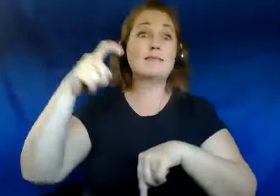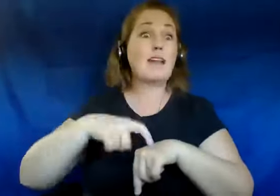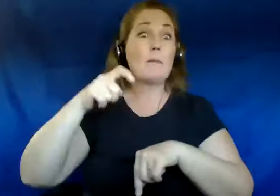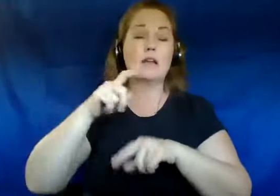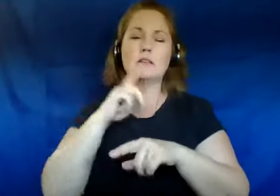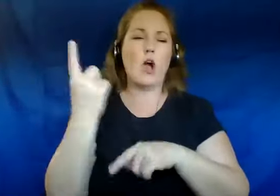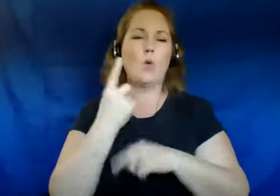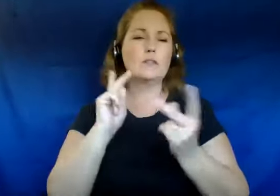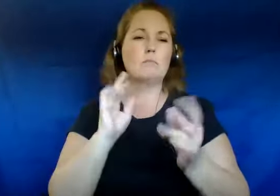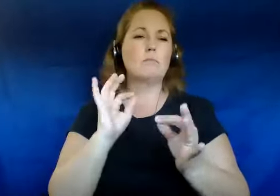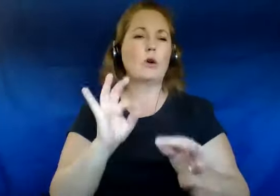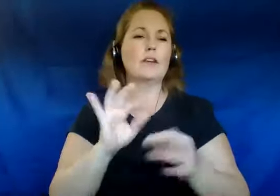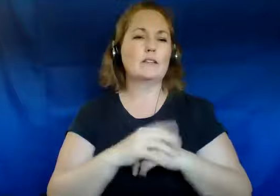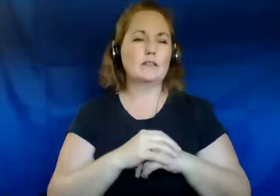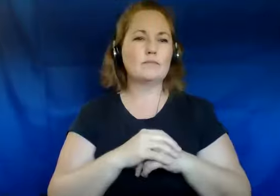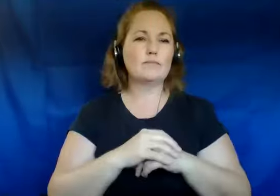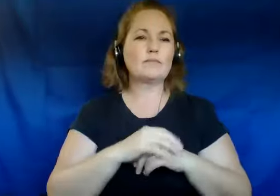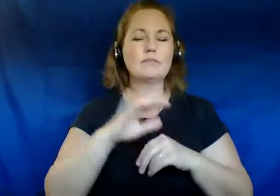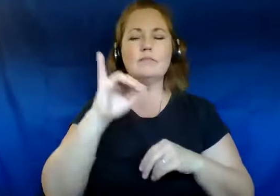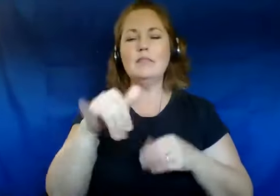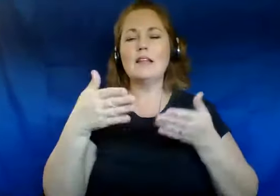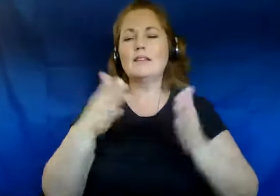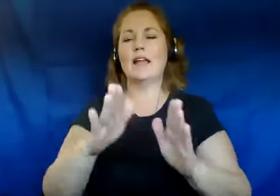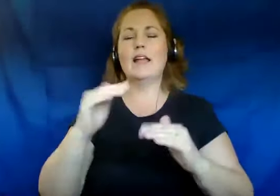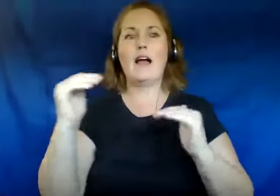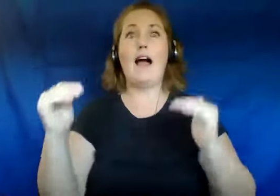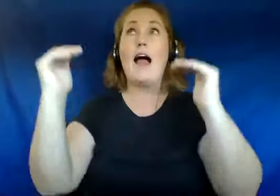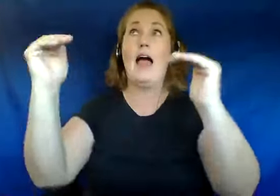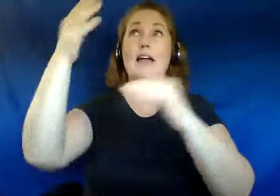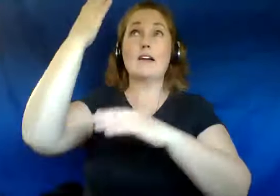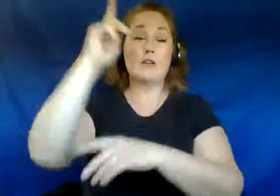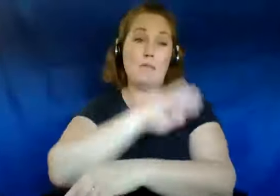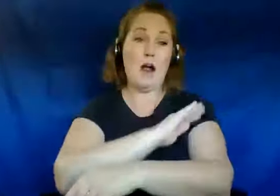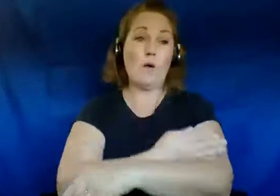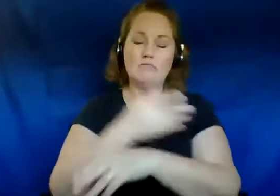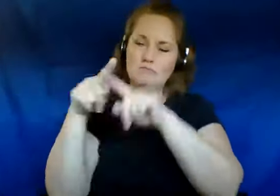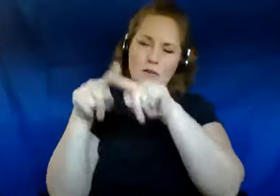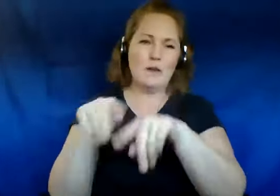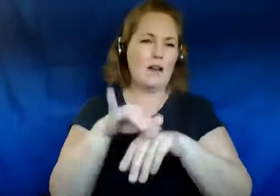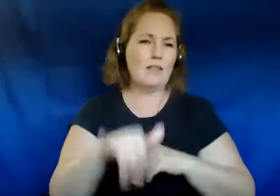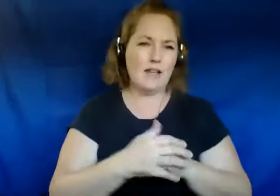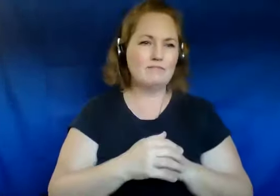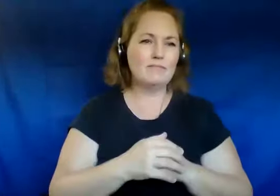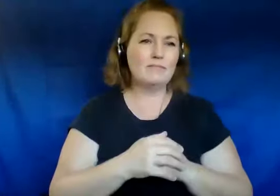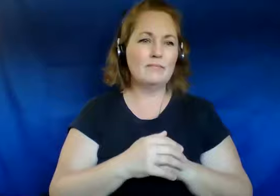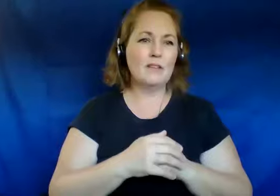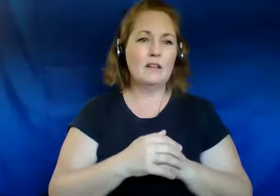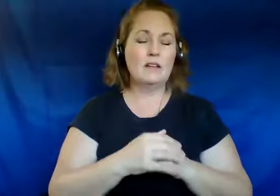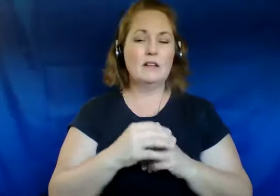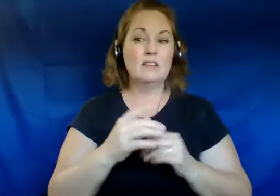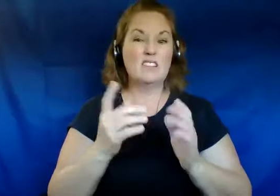rate, just letting our higher power depend on it. And the sooner I accept that